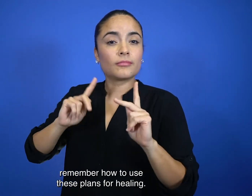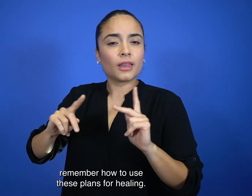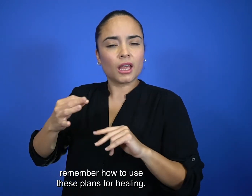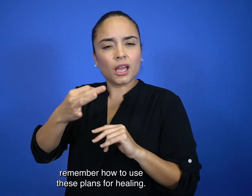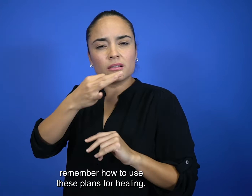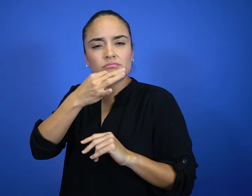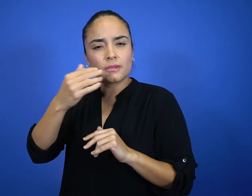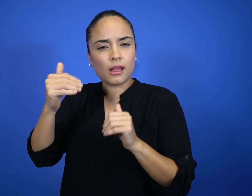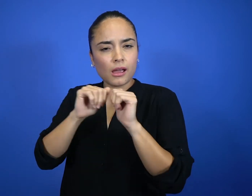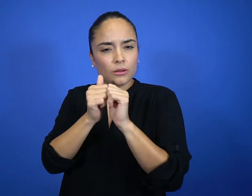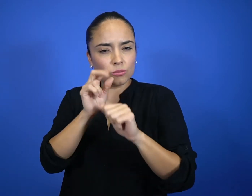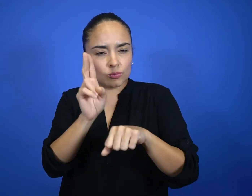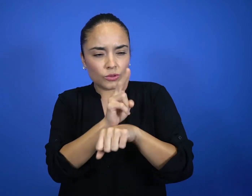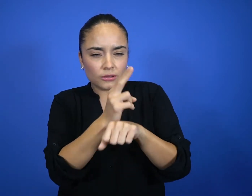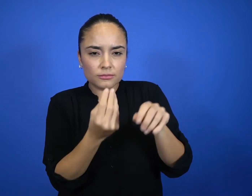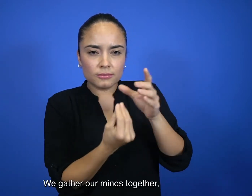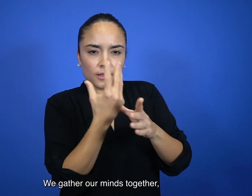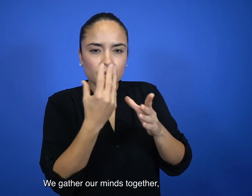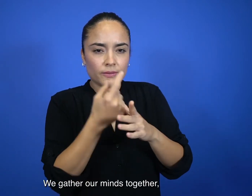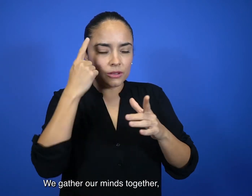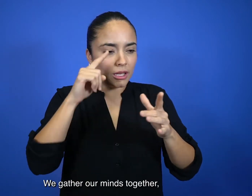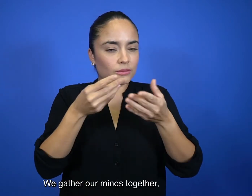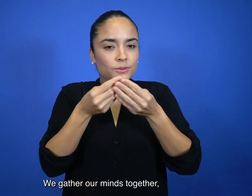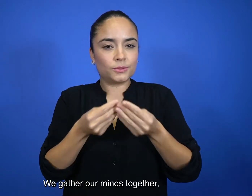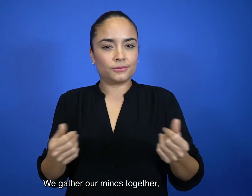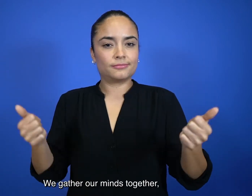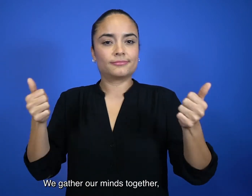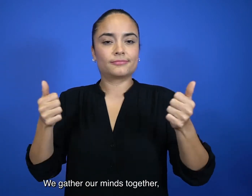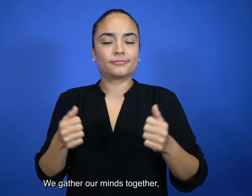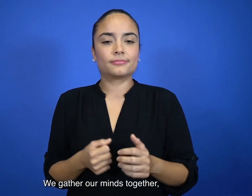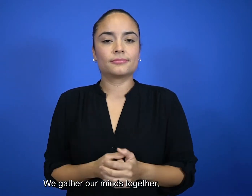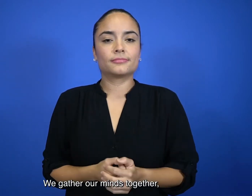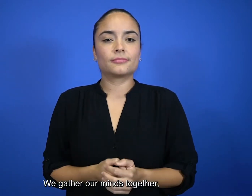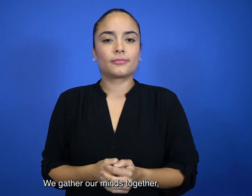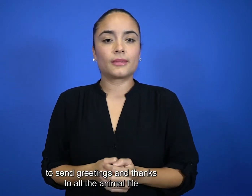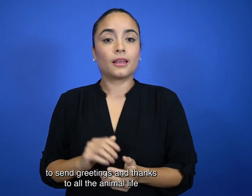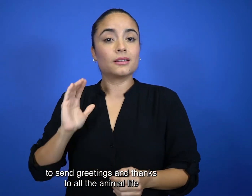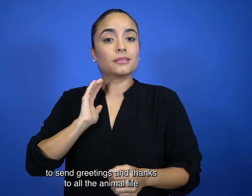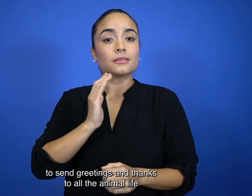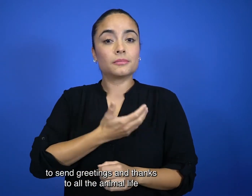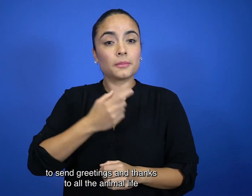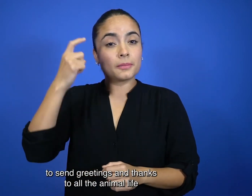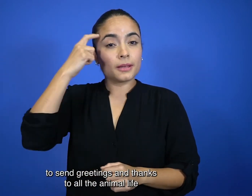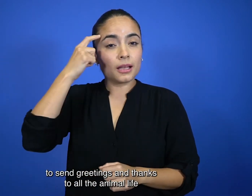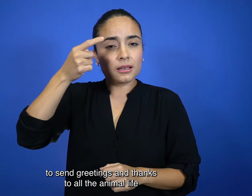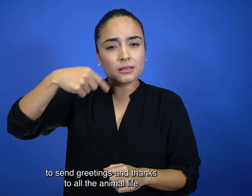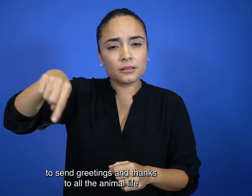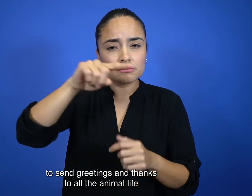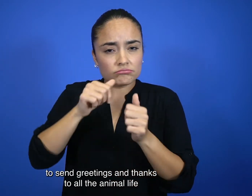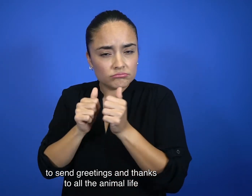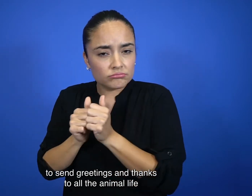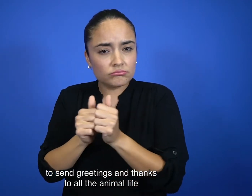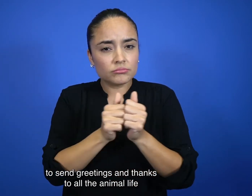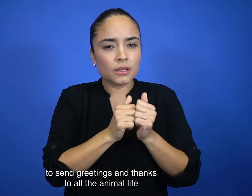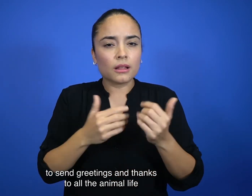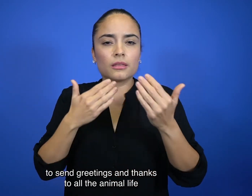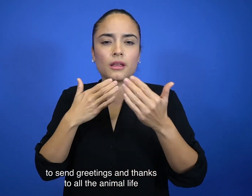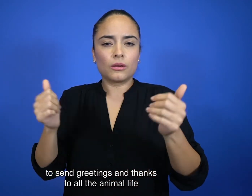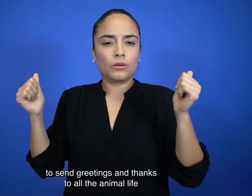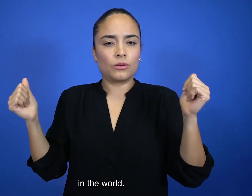healing. We gather our minds together to send greetings and thanks to all the animal life in the